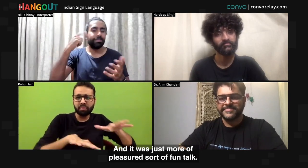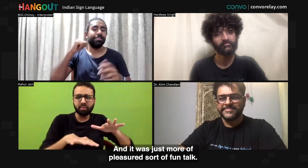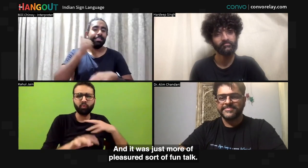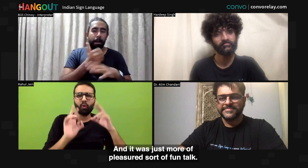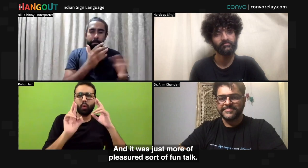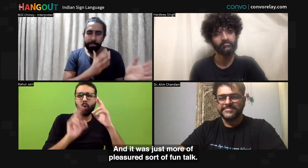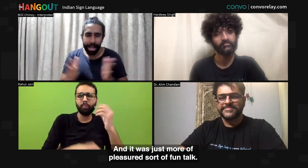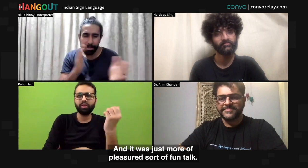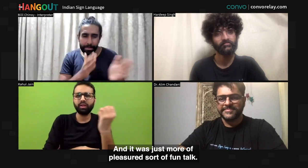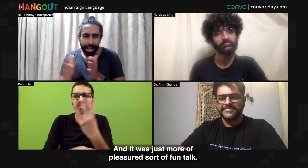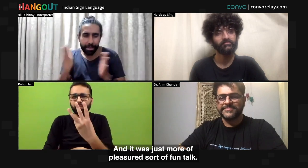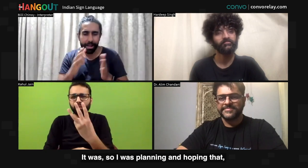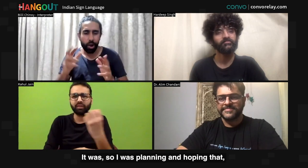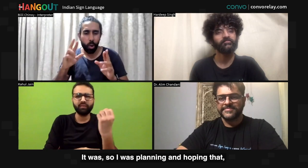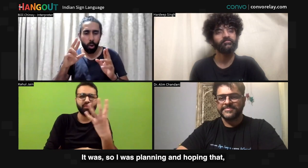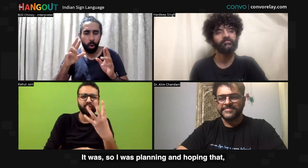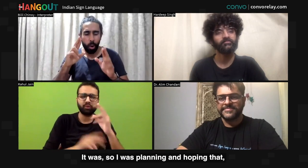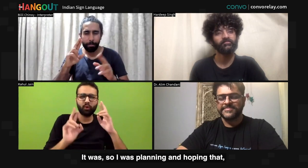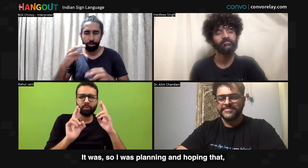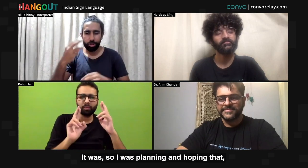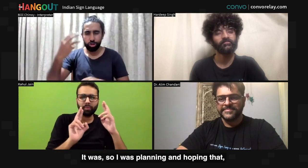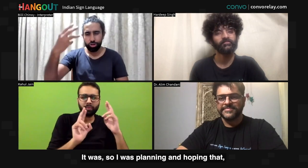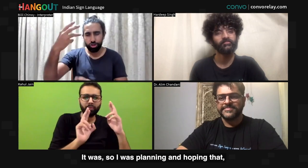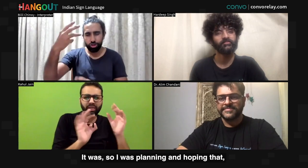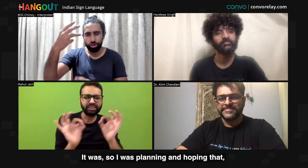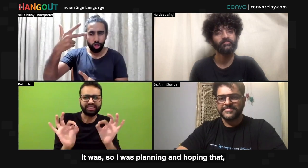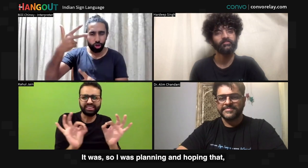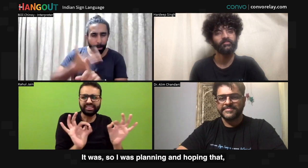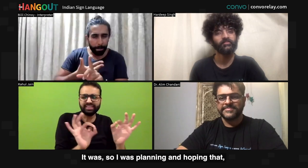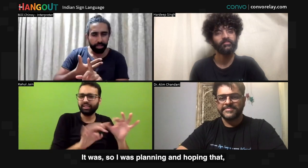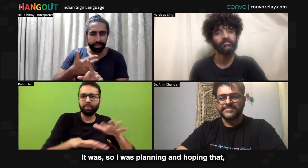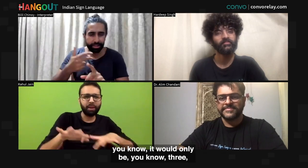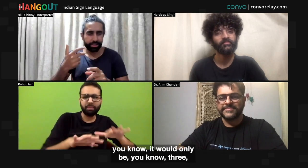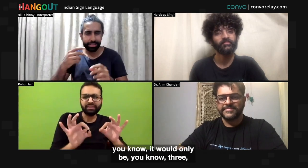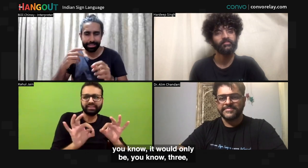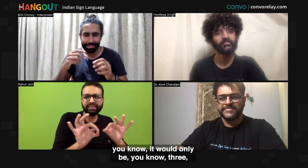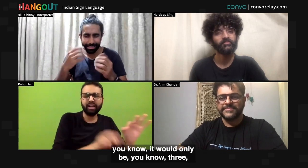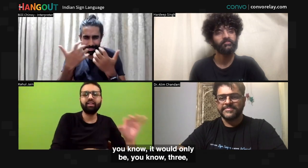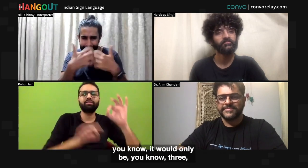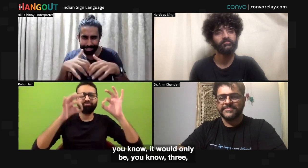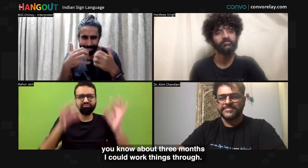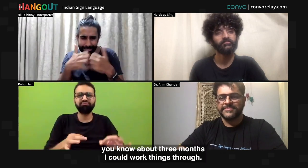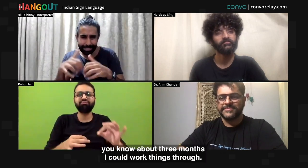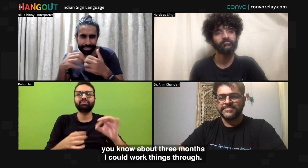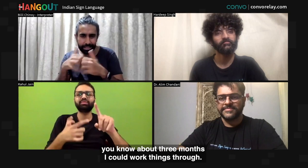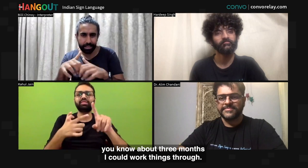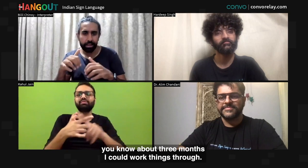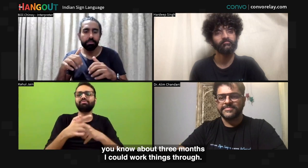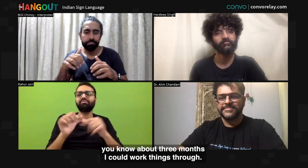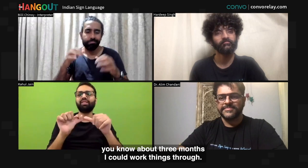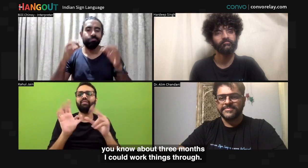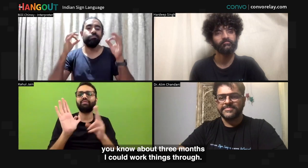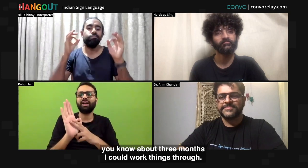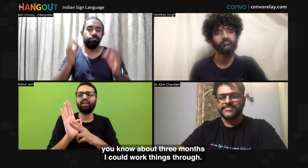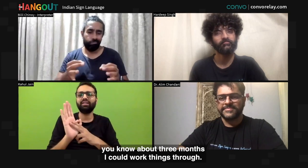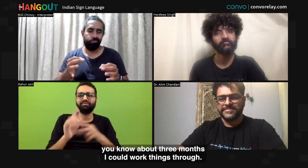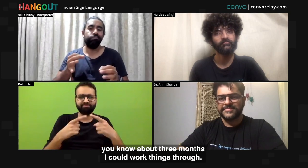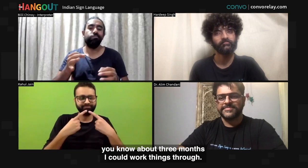pleasure sort of fun talk. was, so, I was planning and hoping that, um, you know, it would only be, you know, three, you know, about three months that I could work things